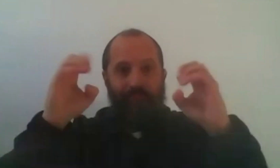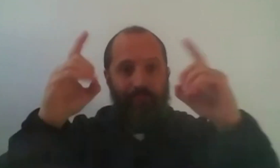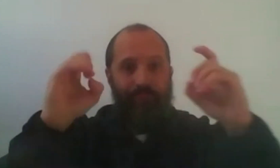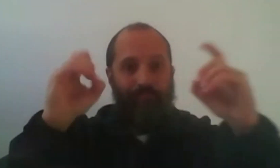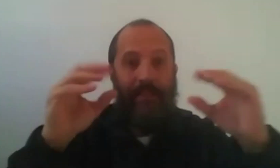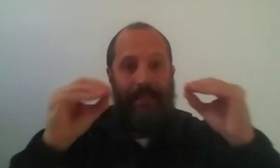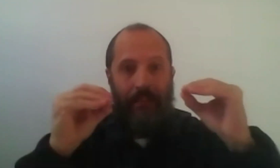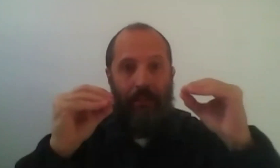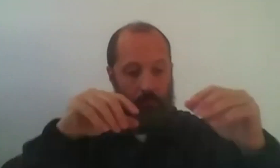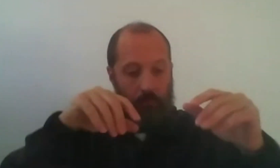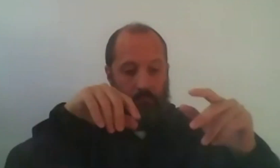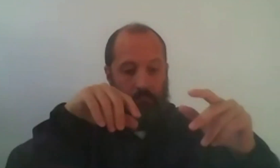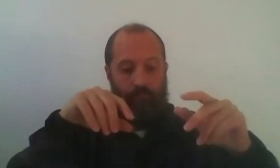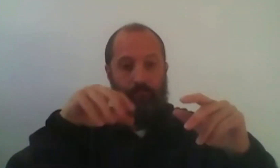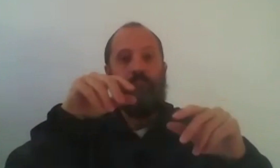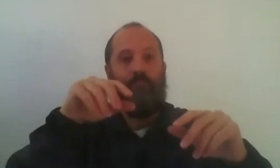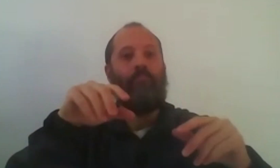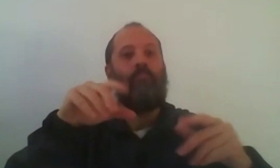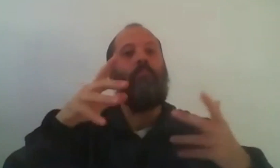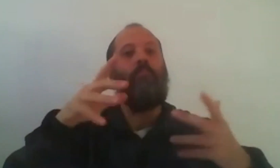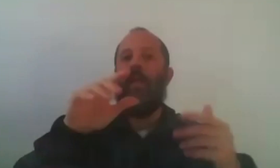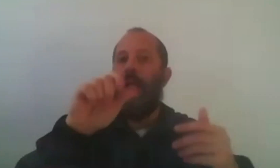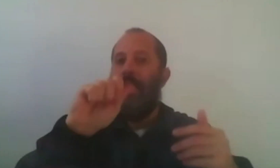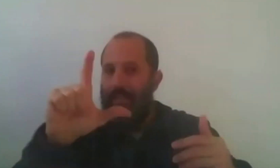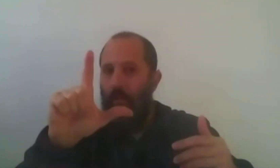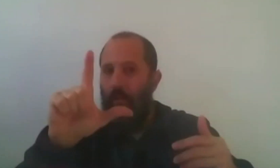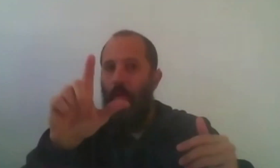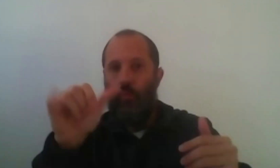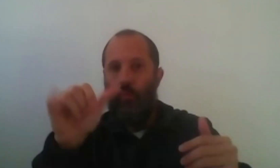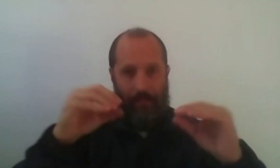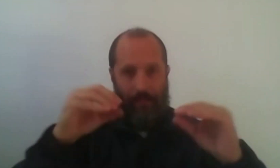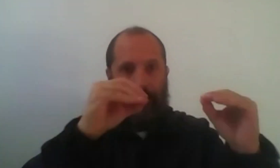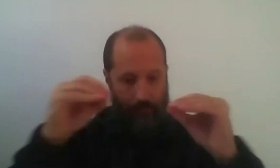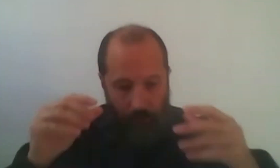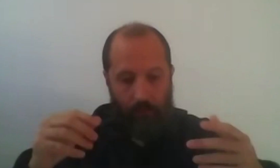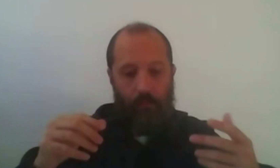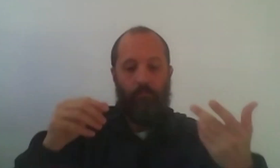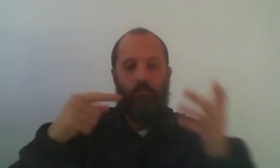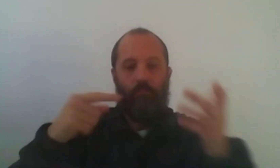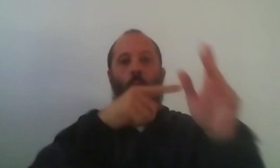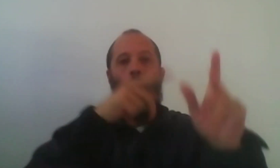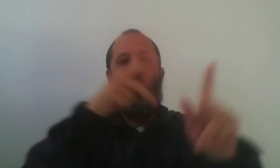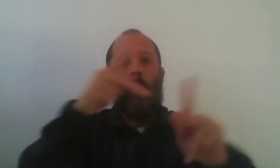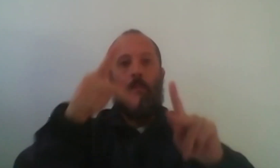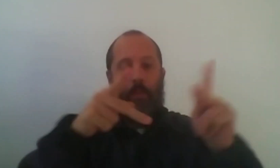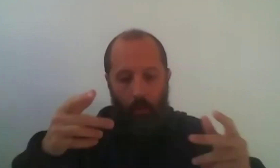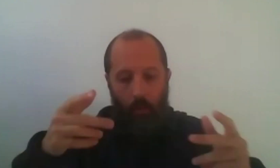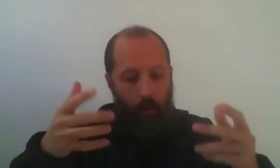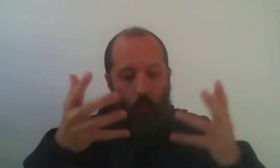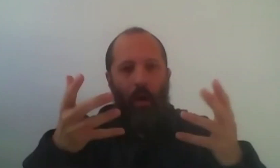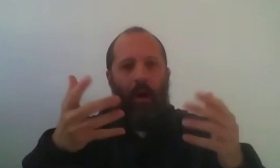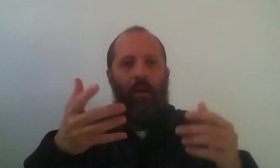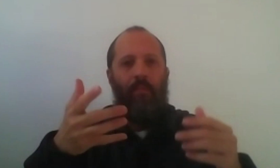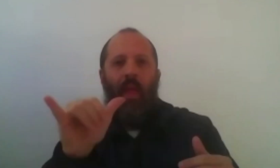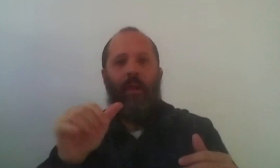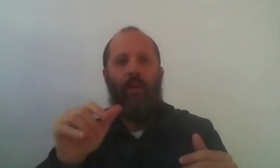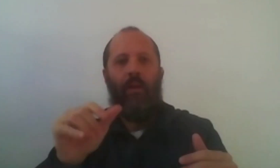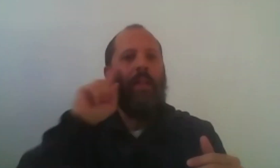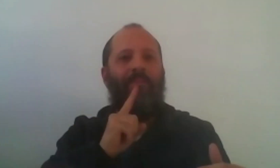So I'm trying to do what I can, educating and teaching ASL, you know, to show people